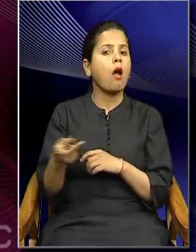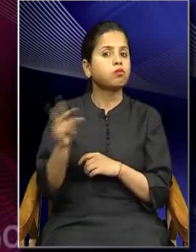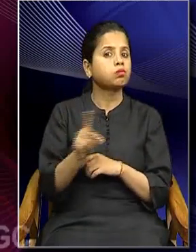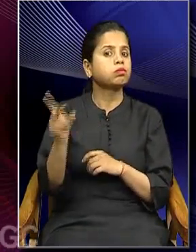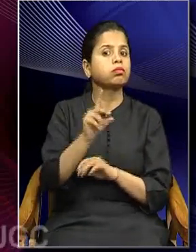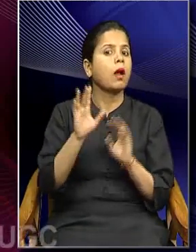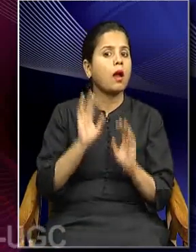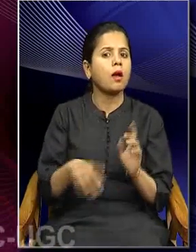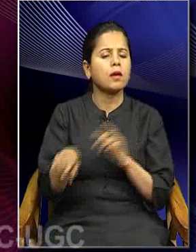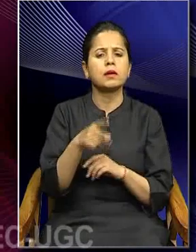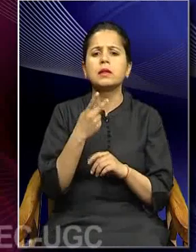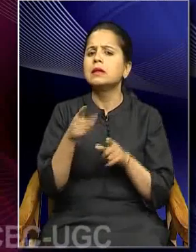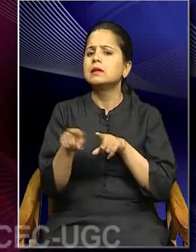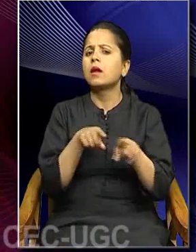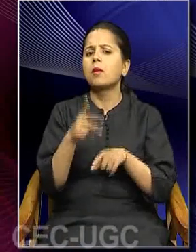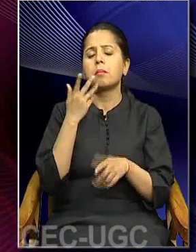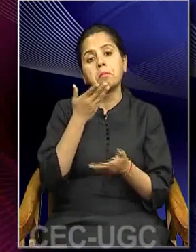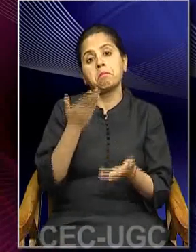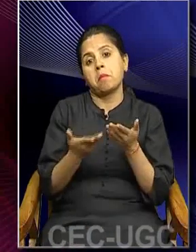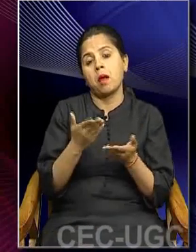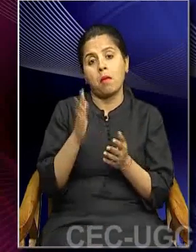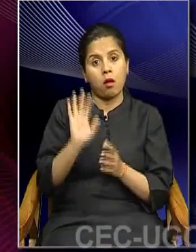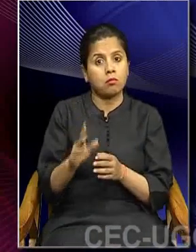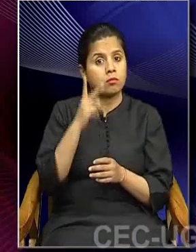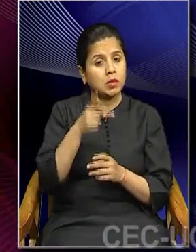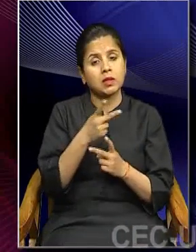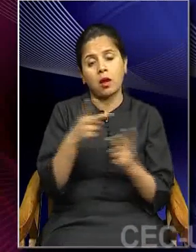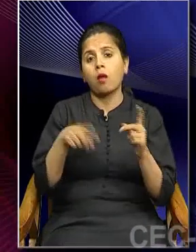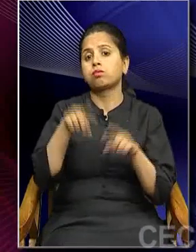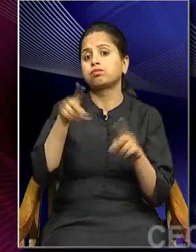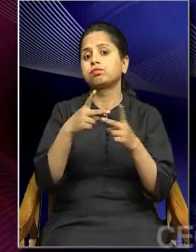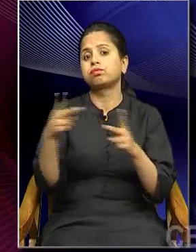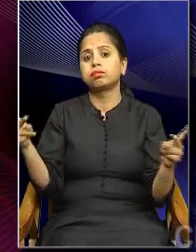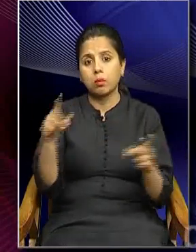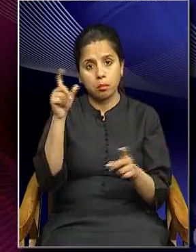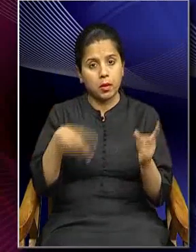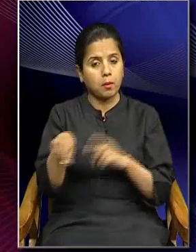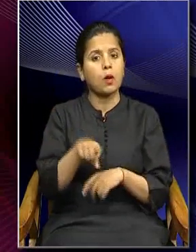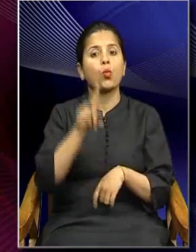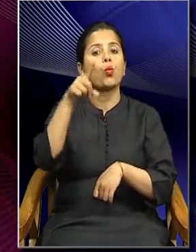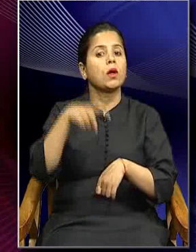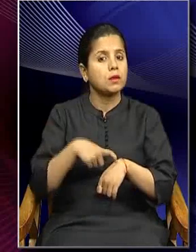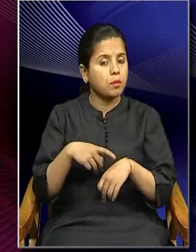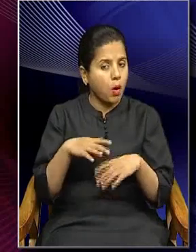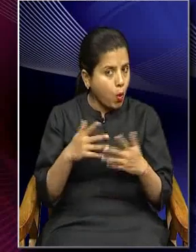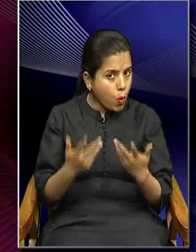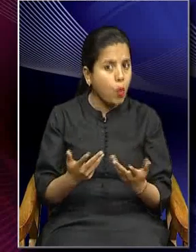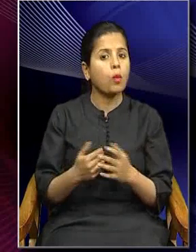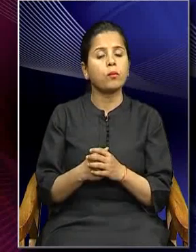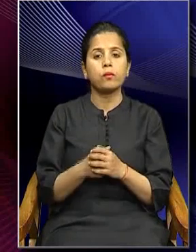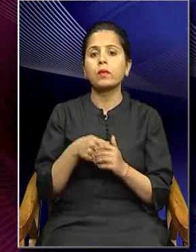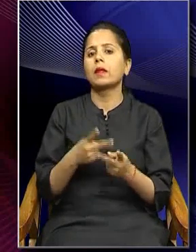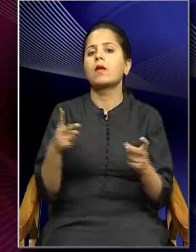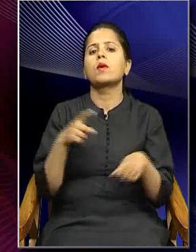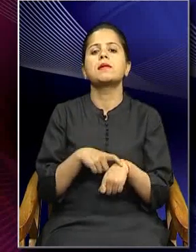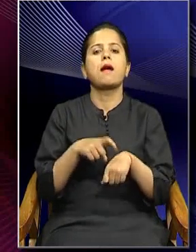repeatable in the sense that they may inhere in several distinct individuals at once or at different